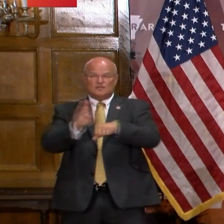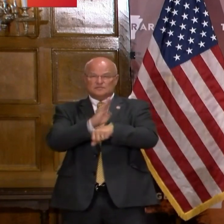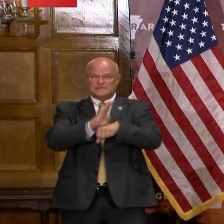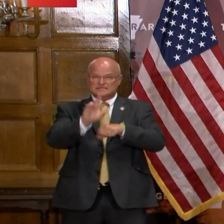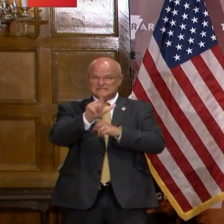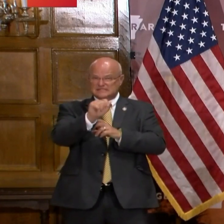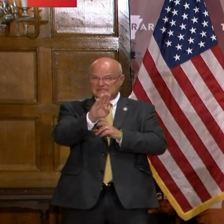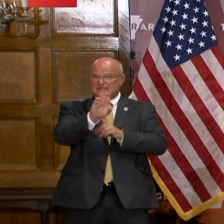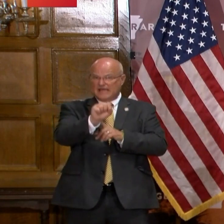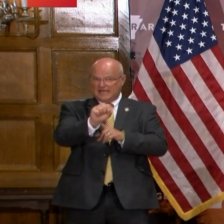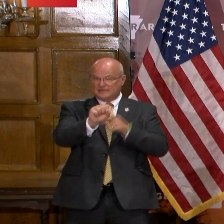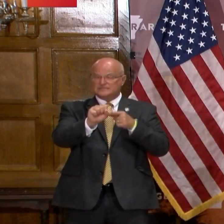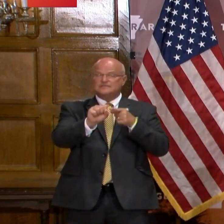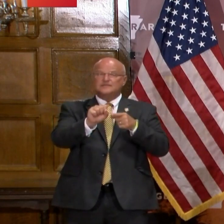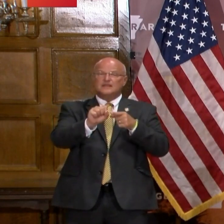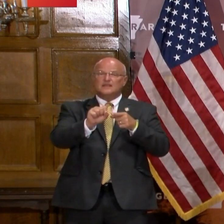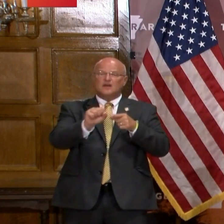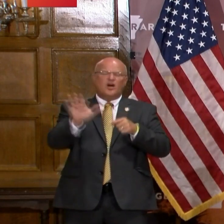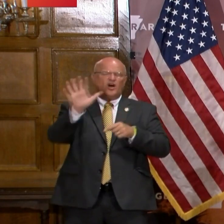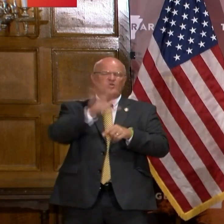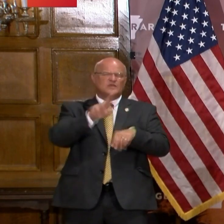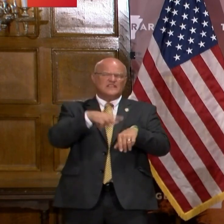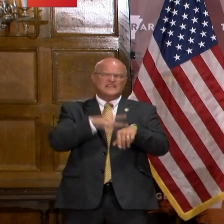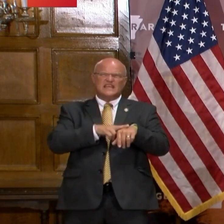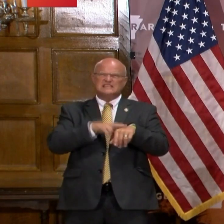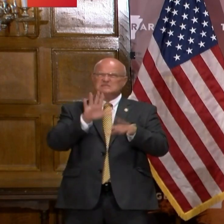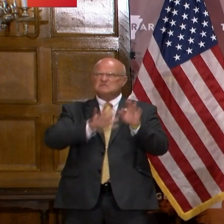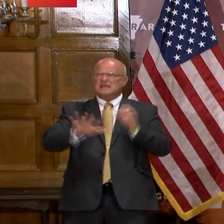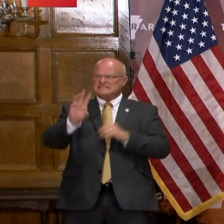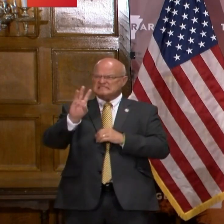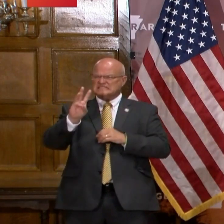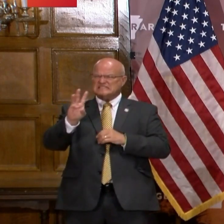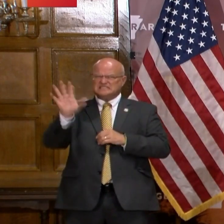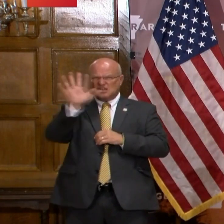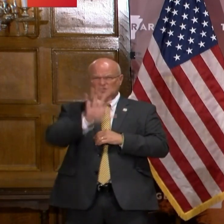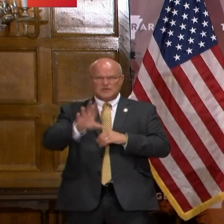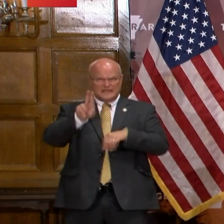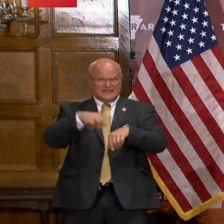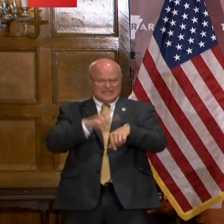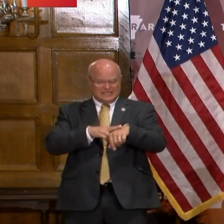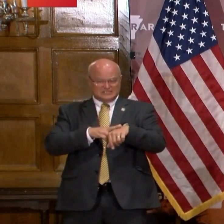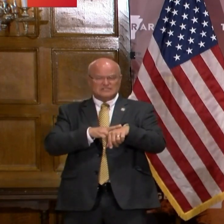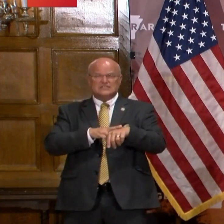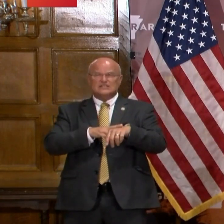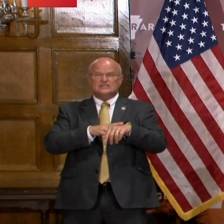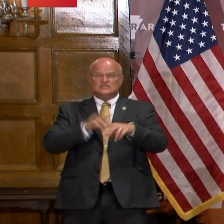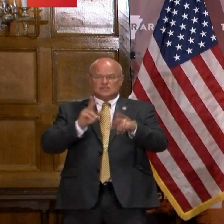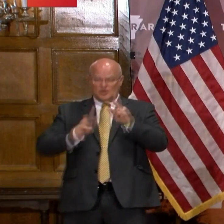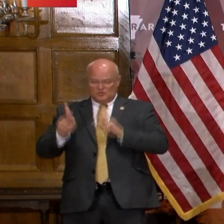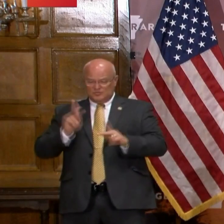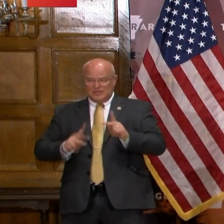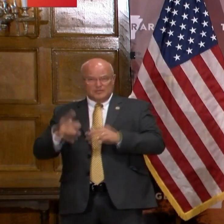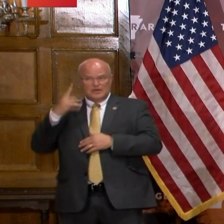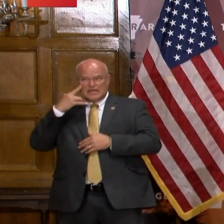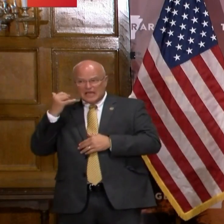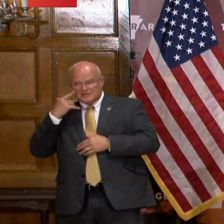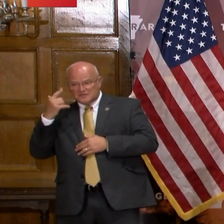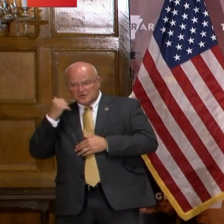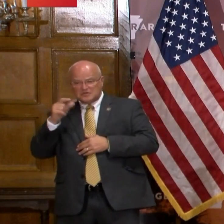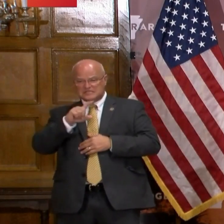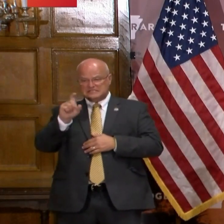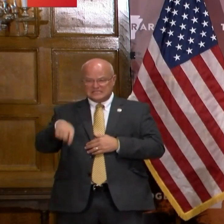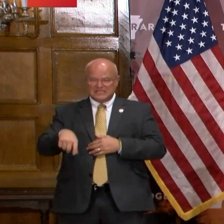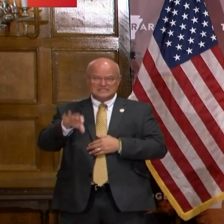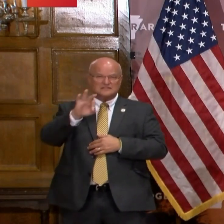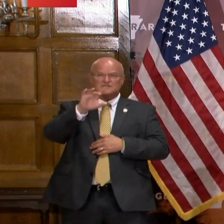commercial labs. They're across the nation. There's about 6 of them. And so individuals from California,